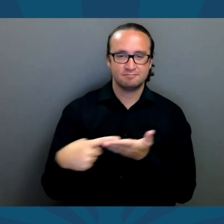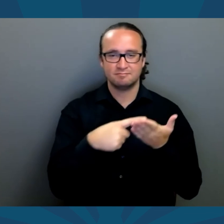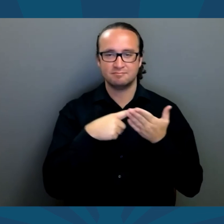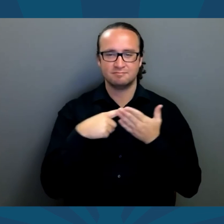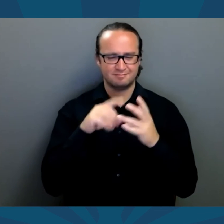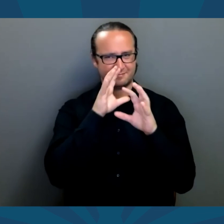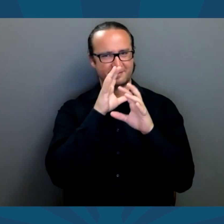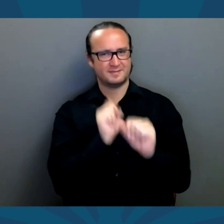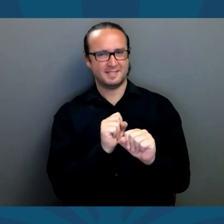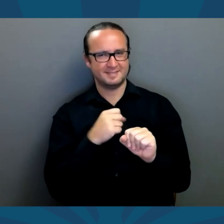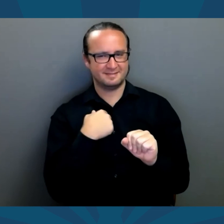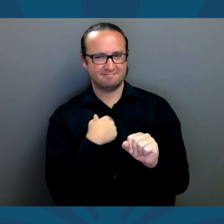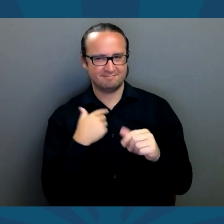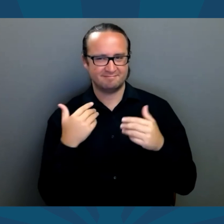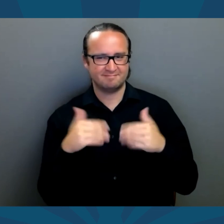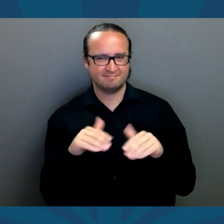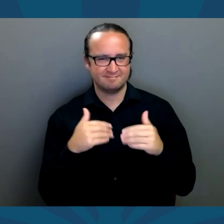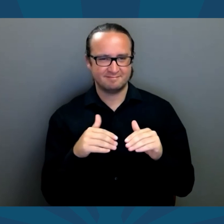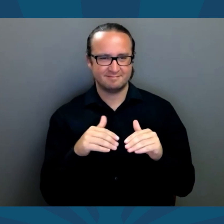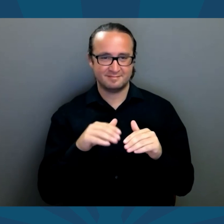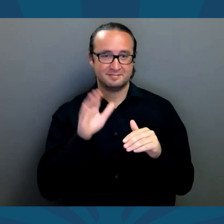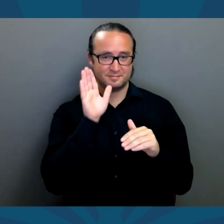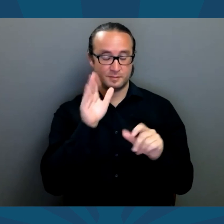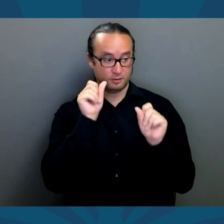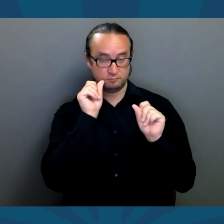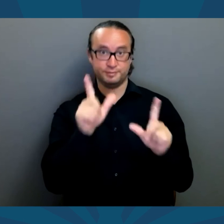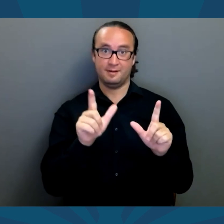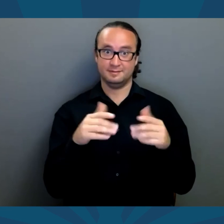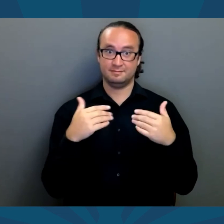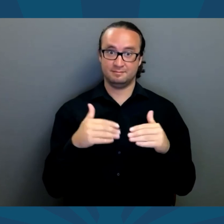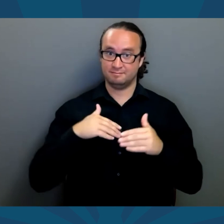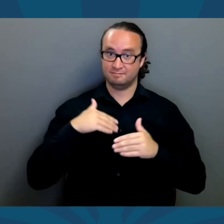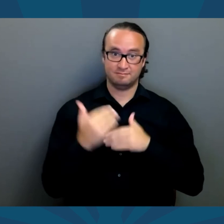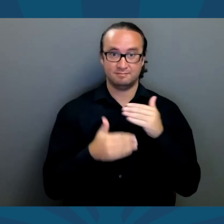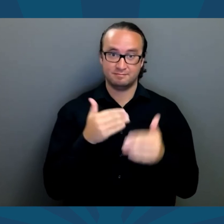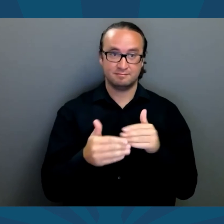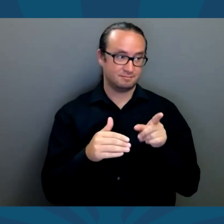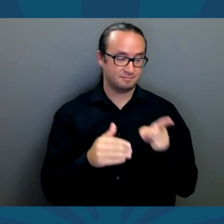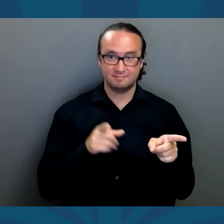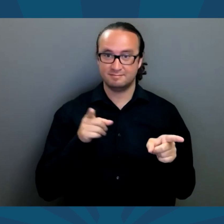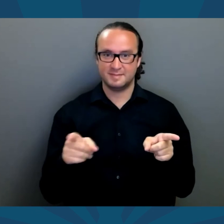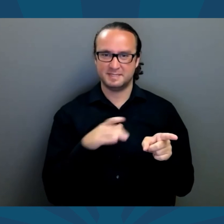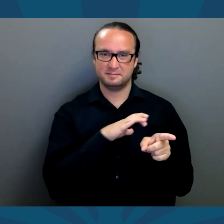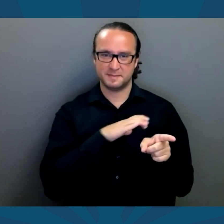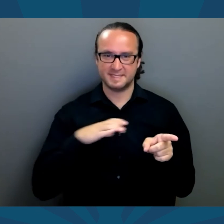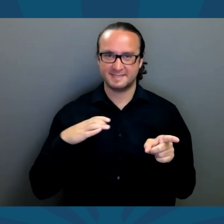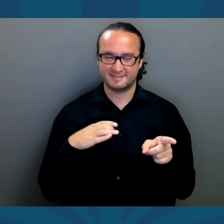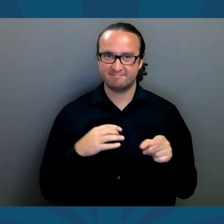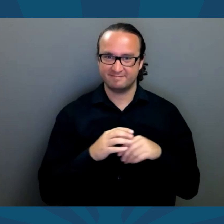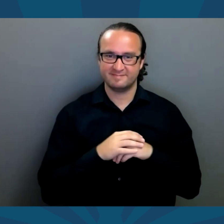Those topics are all fascinating to me, and you'd be surprised what comes our way in